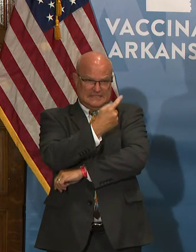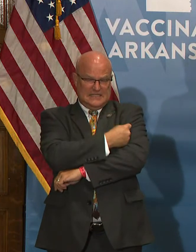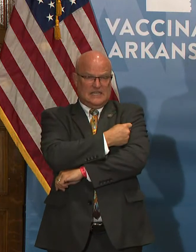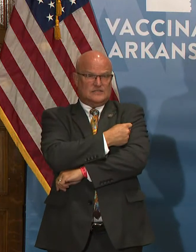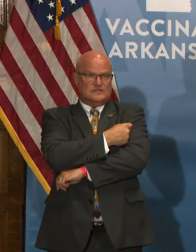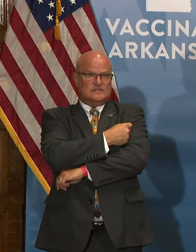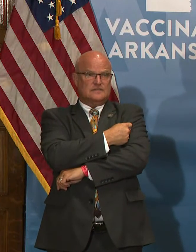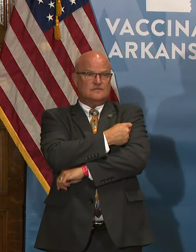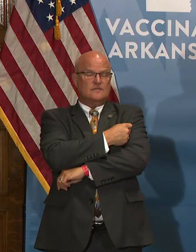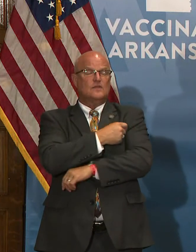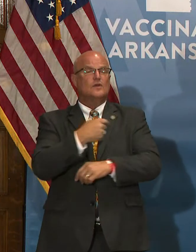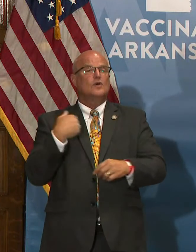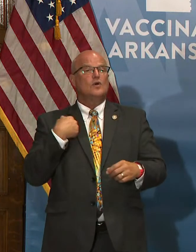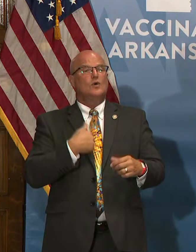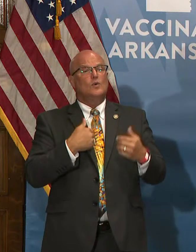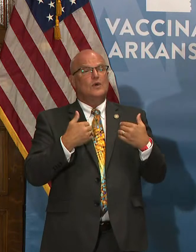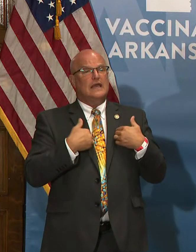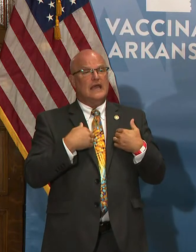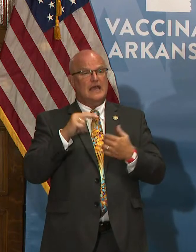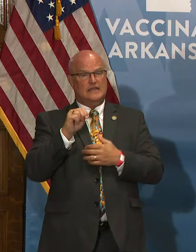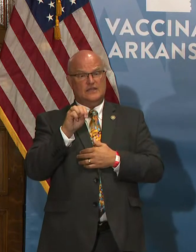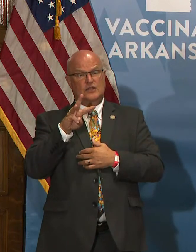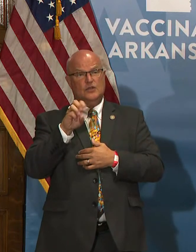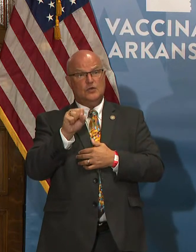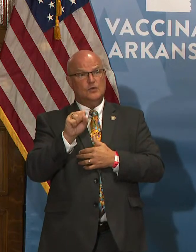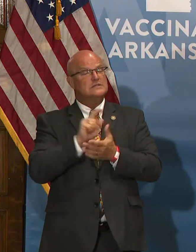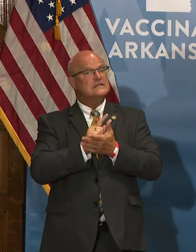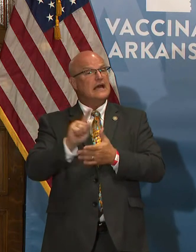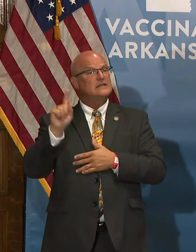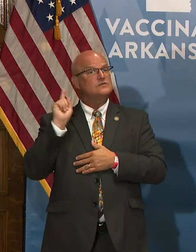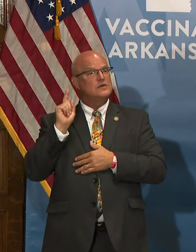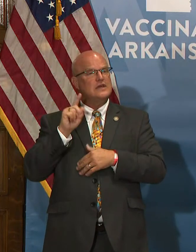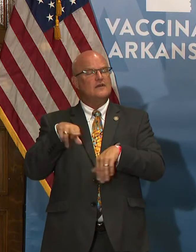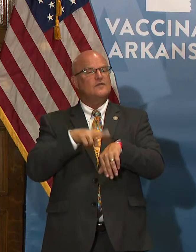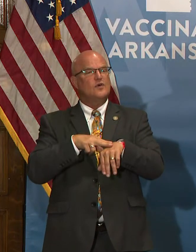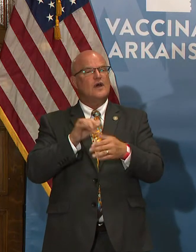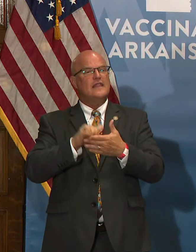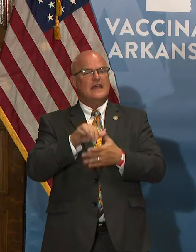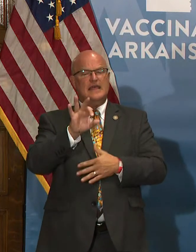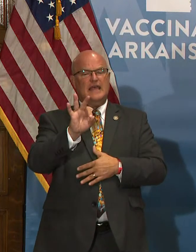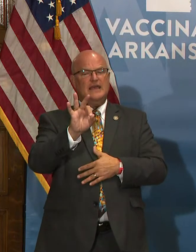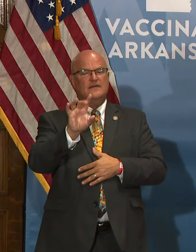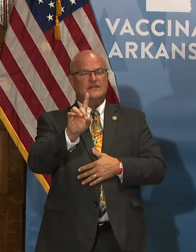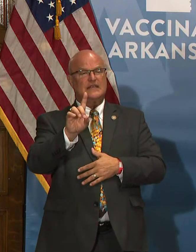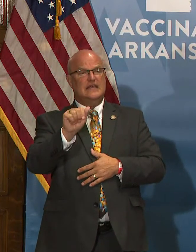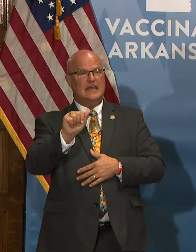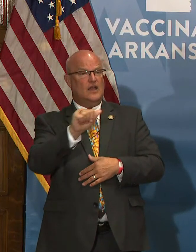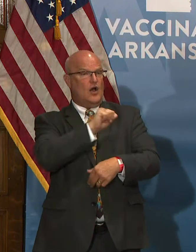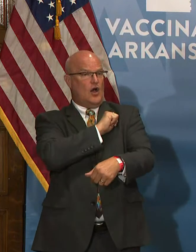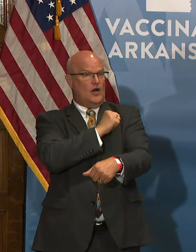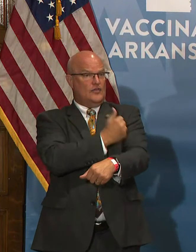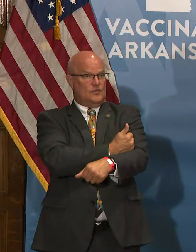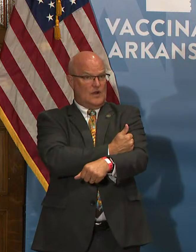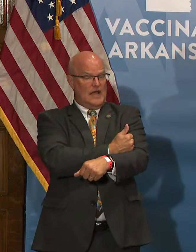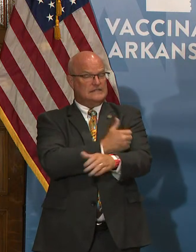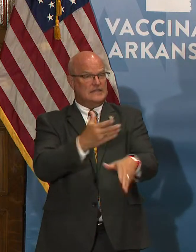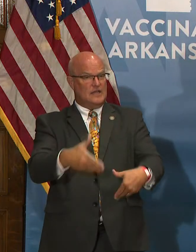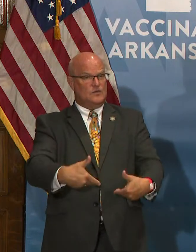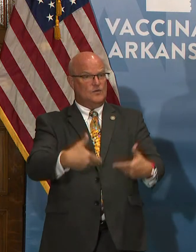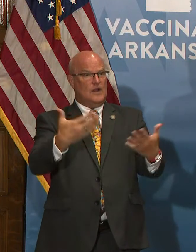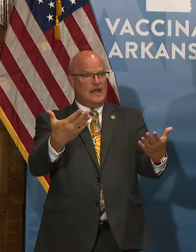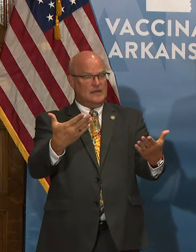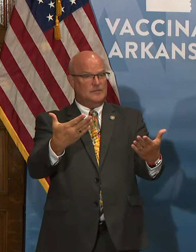vaccinations. We did have news last week, of course, that the FDA authorized and